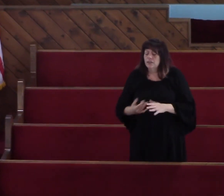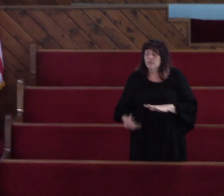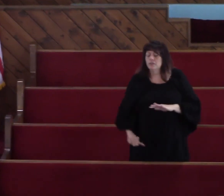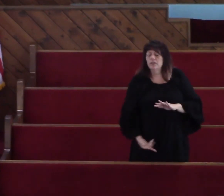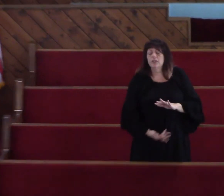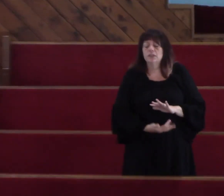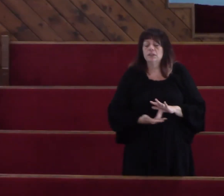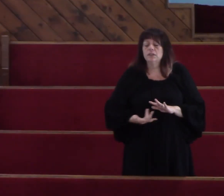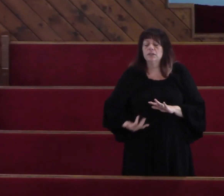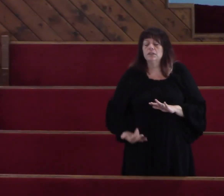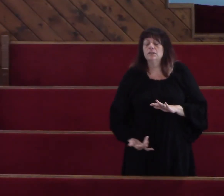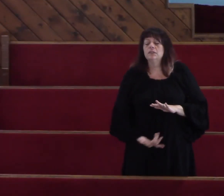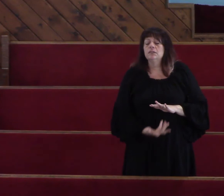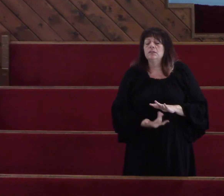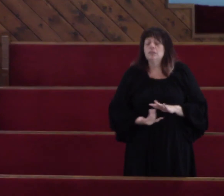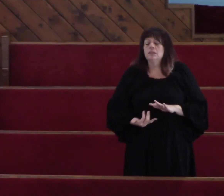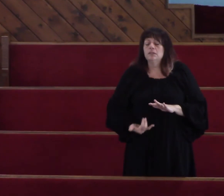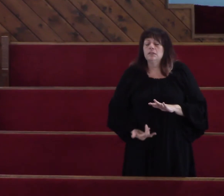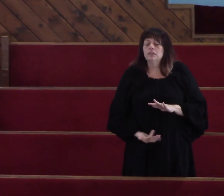me